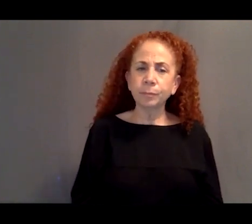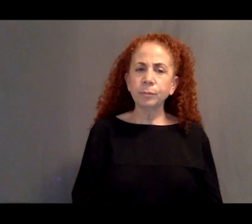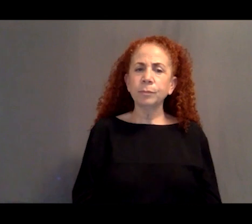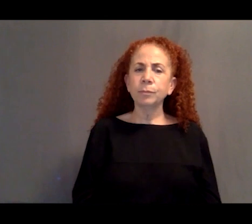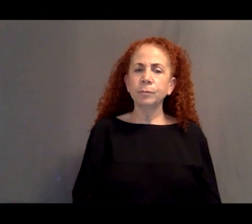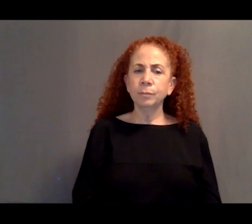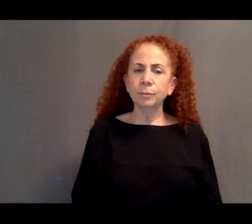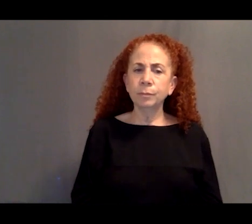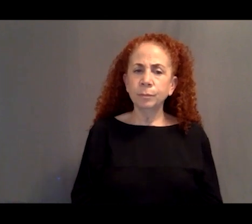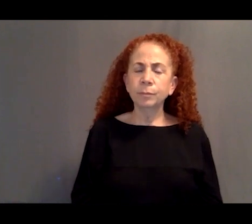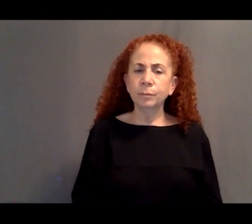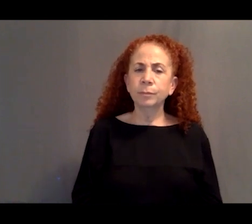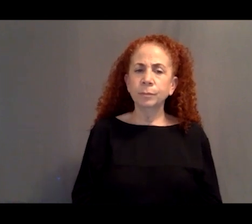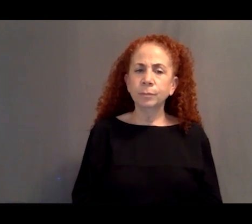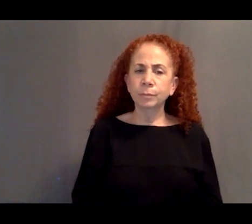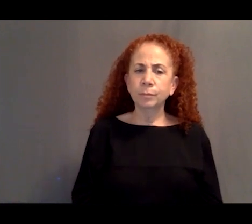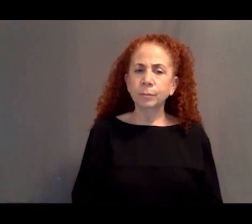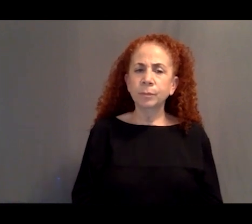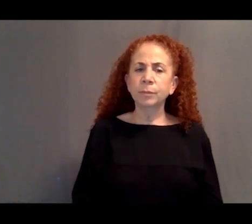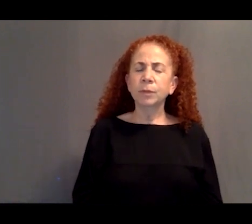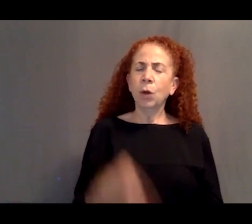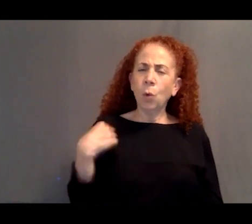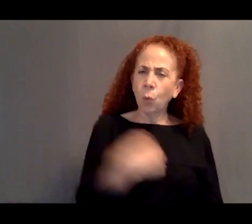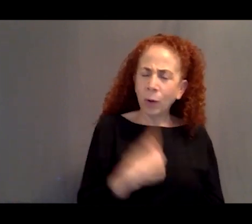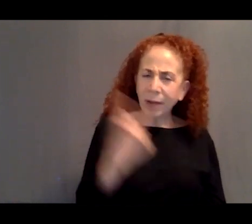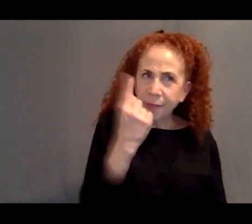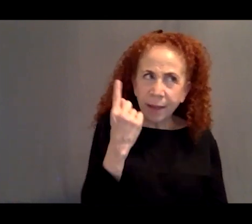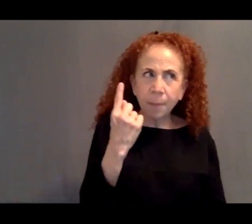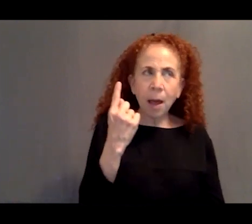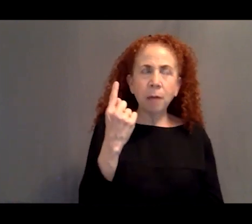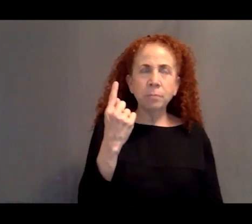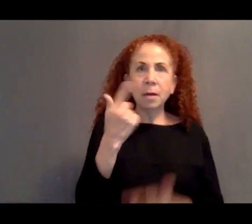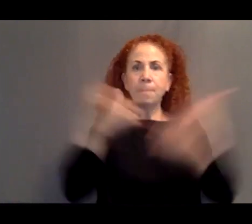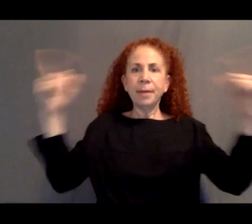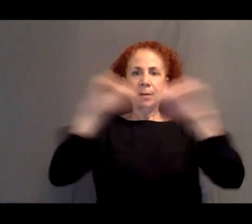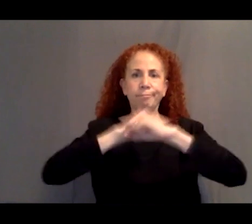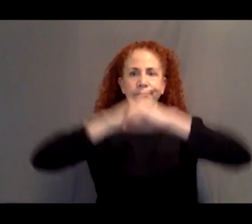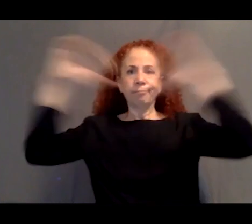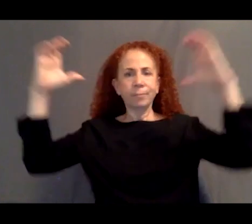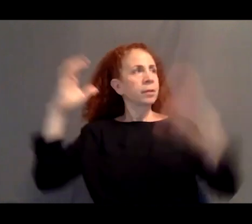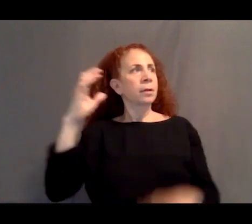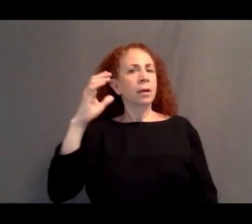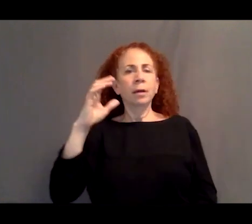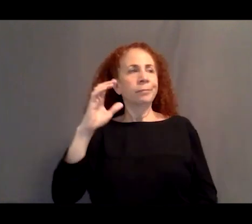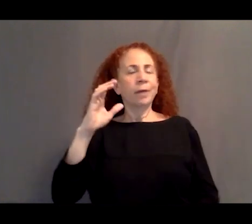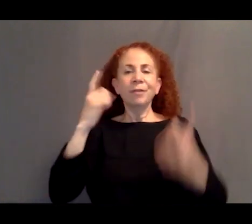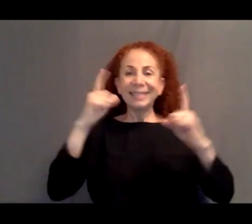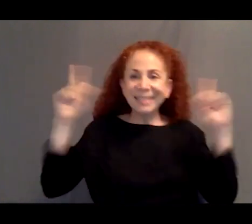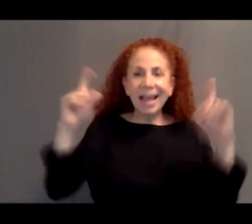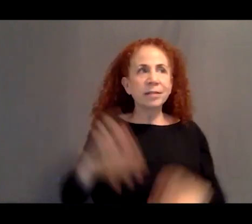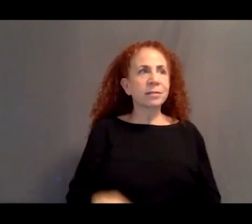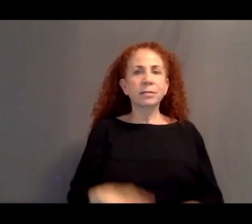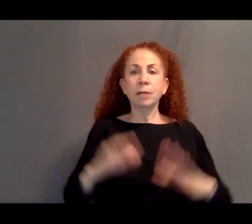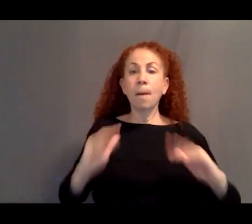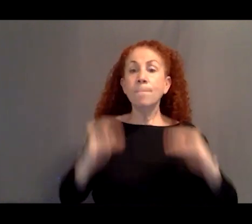bigger, more giant gestures of success or mobility, and thinking about the kind of assimilation